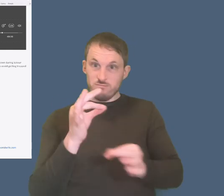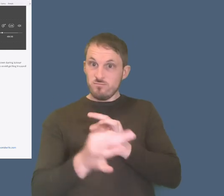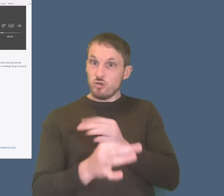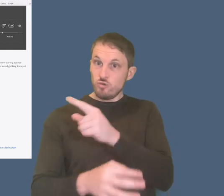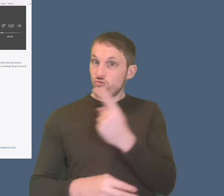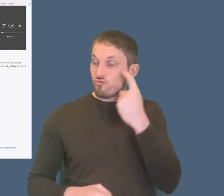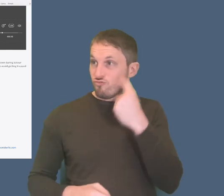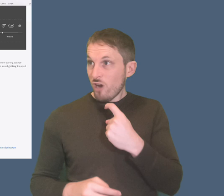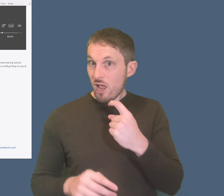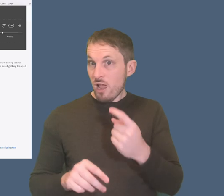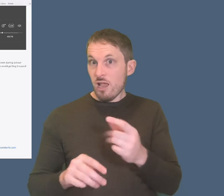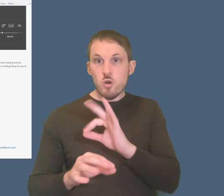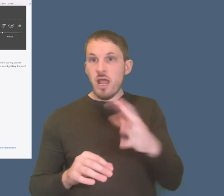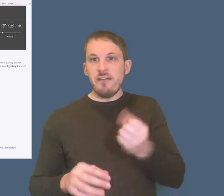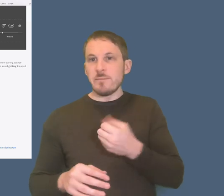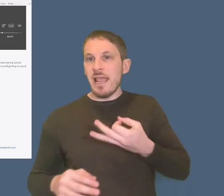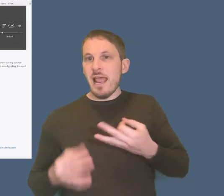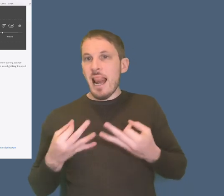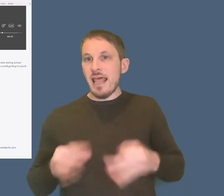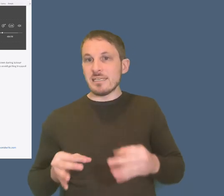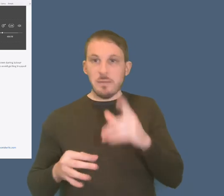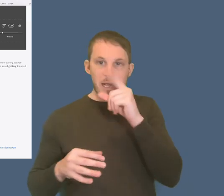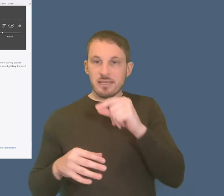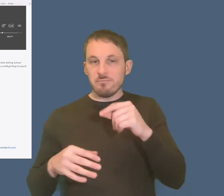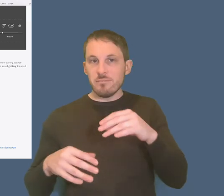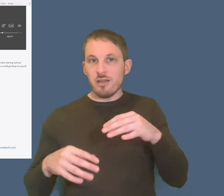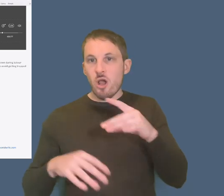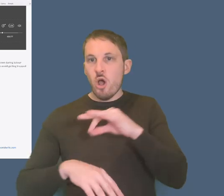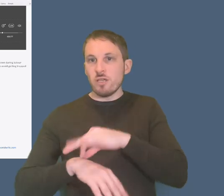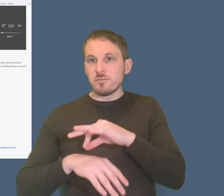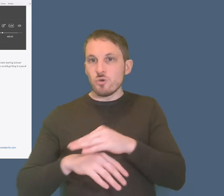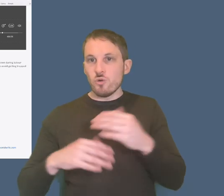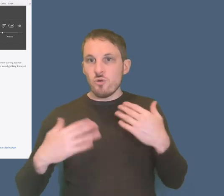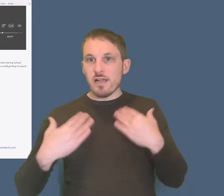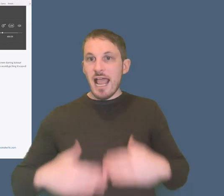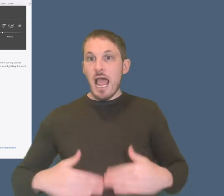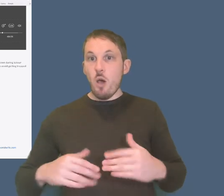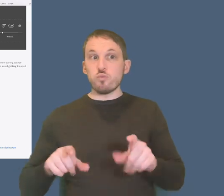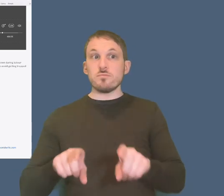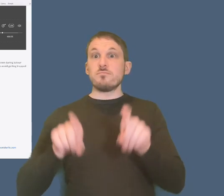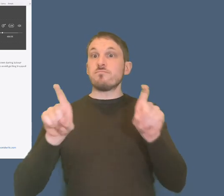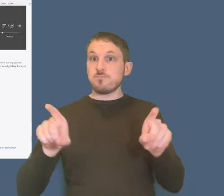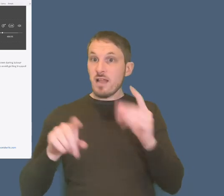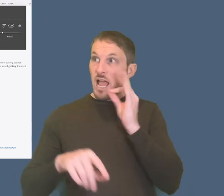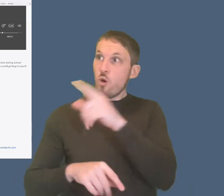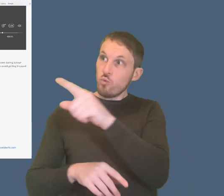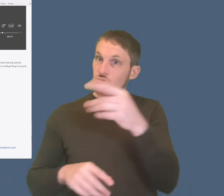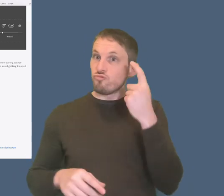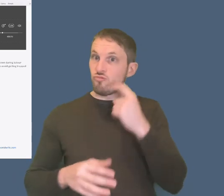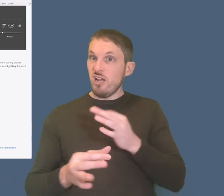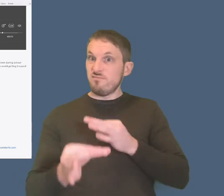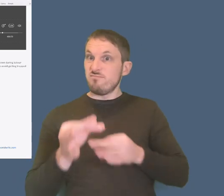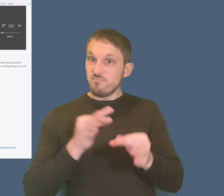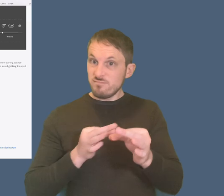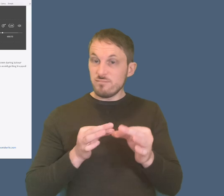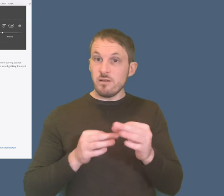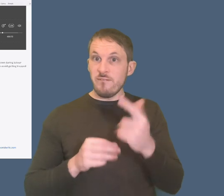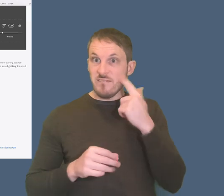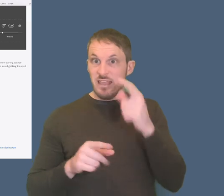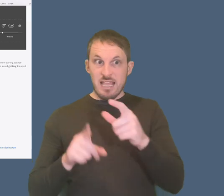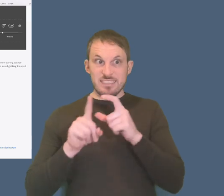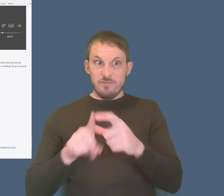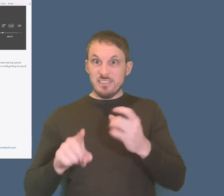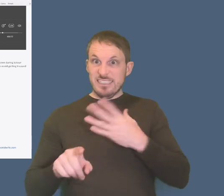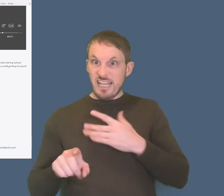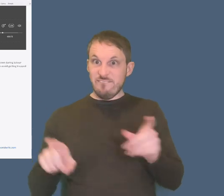to be naked. Well, you could put a hospital gown on. And what she describes is being in a position that's difficult to get